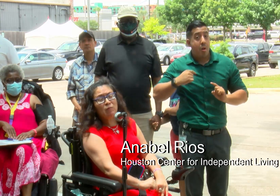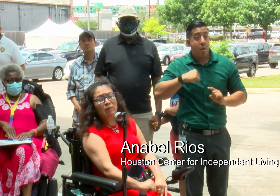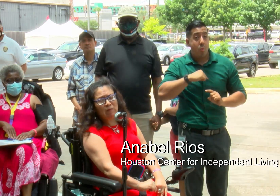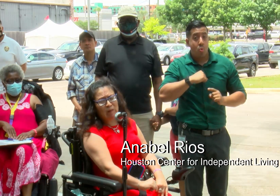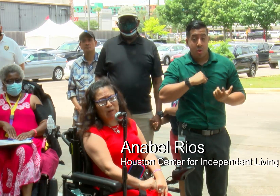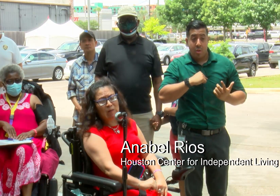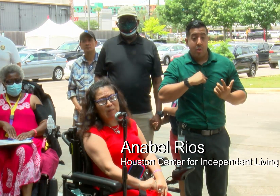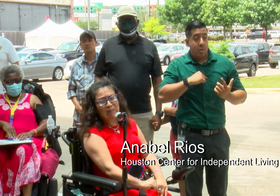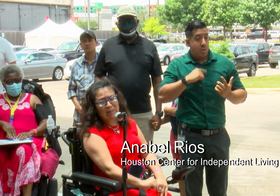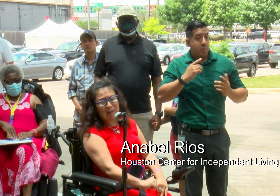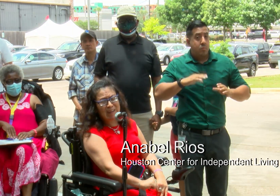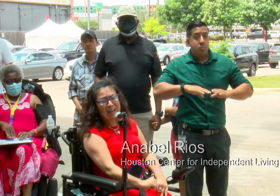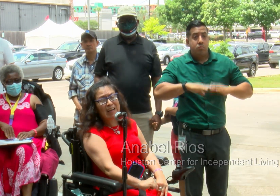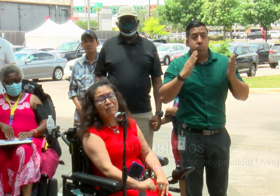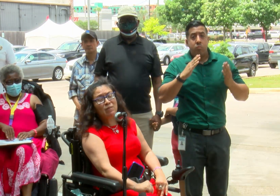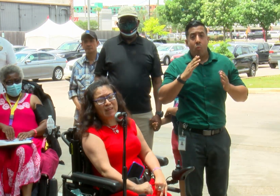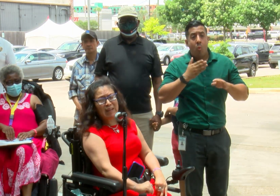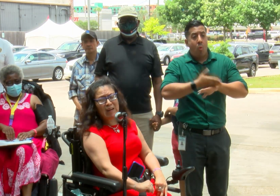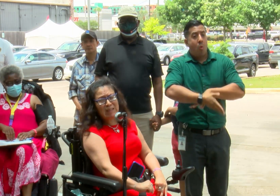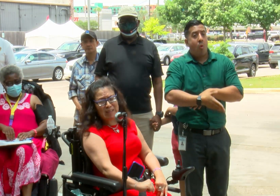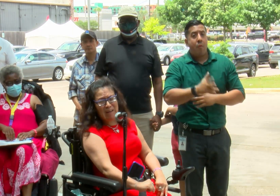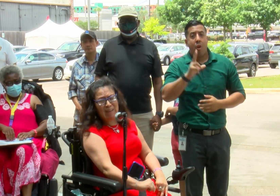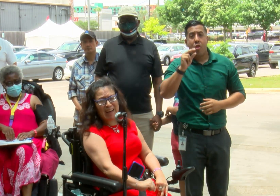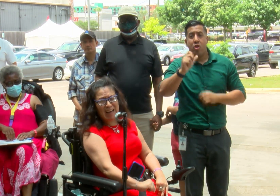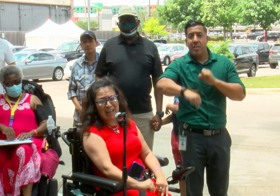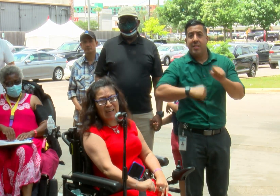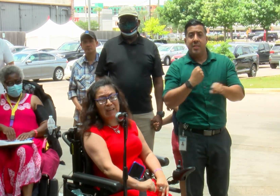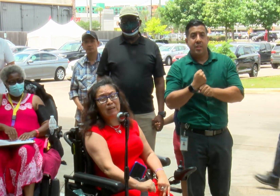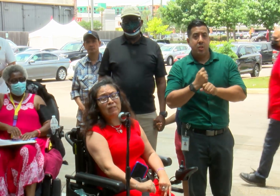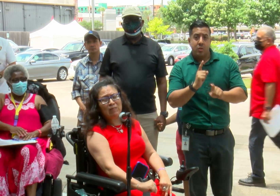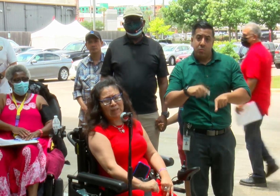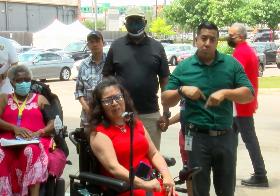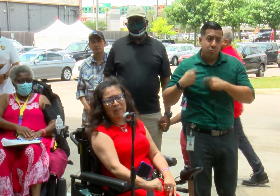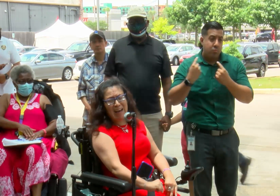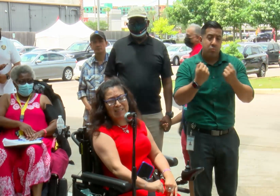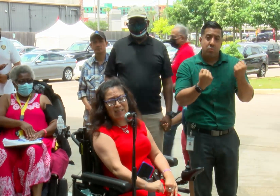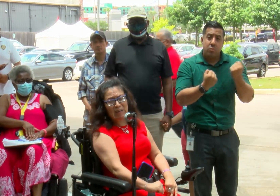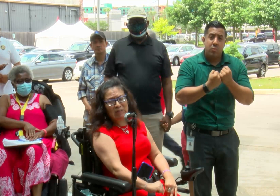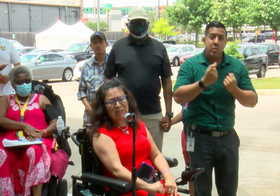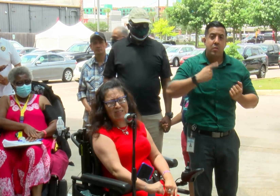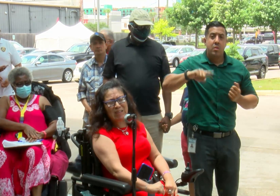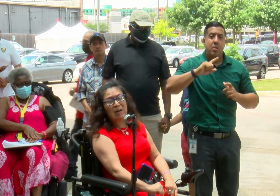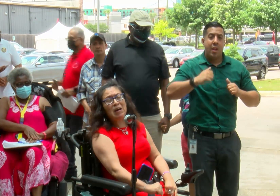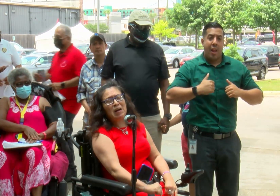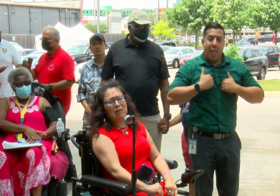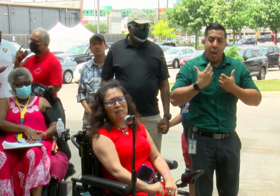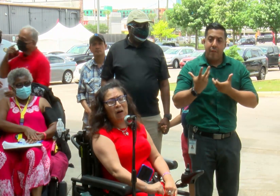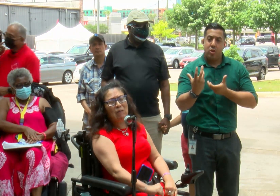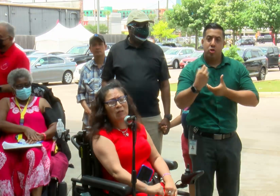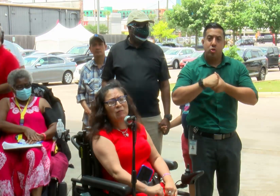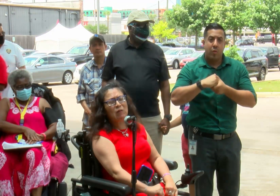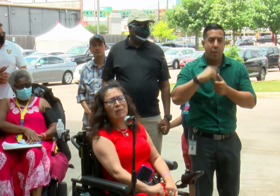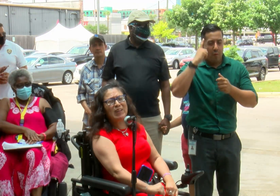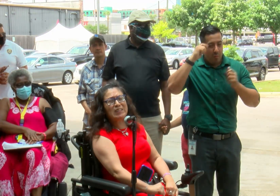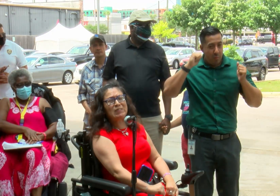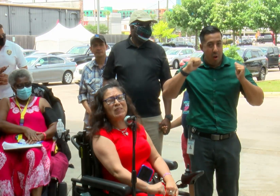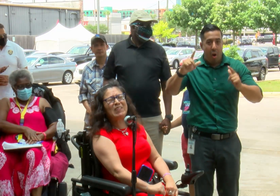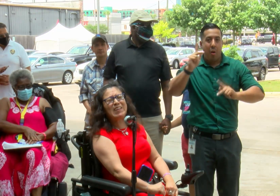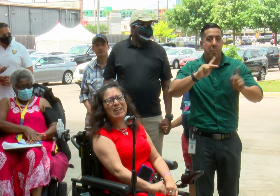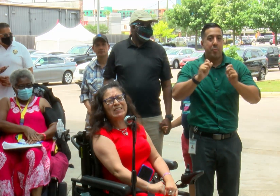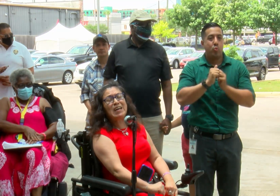around for over 30 years advocating for the rights and inclusion of all people